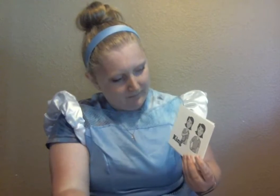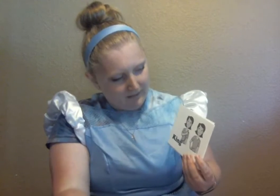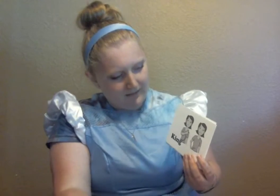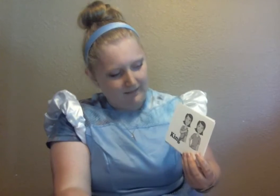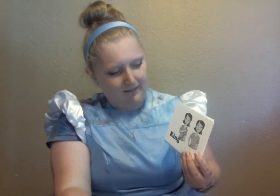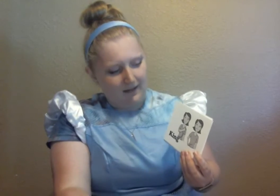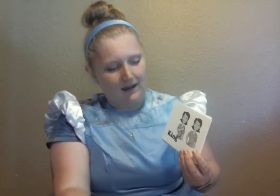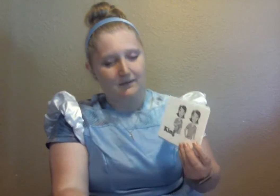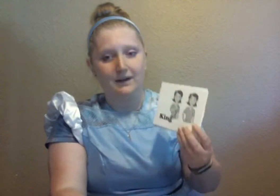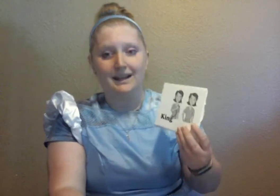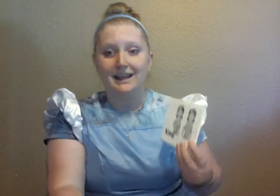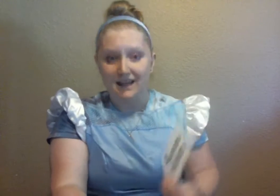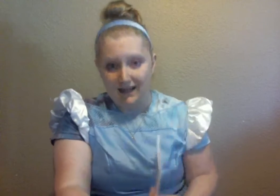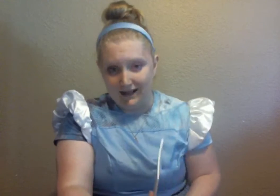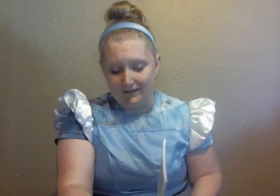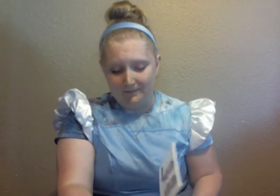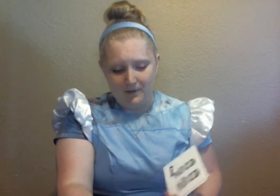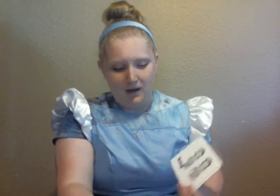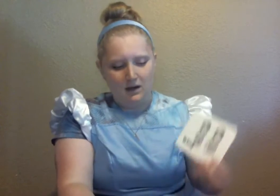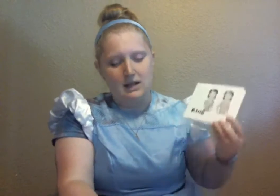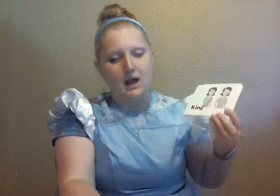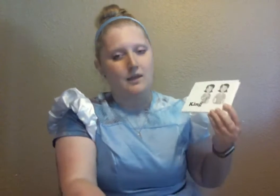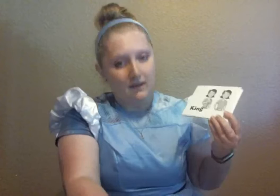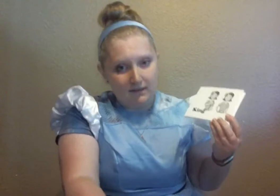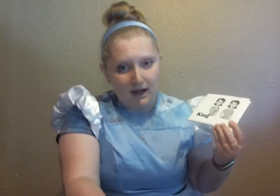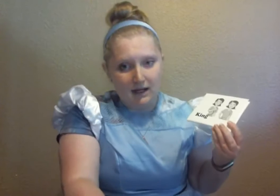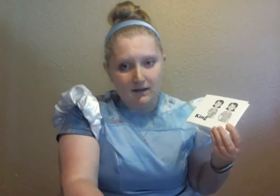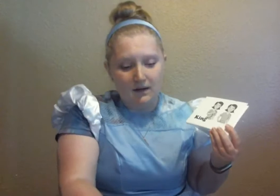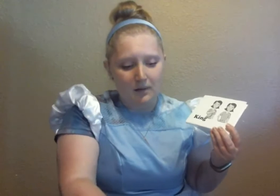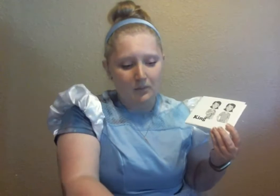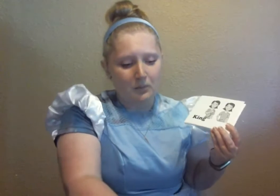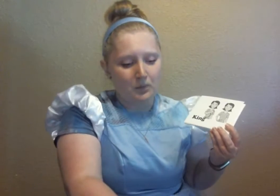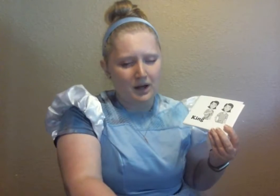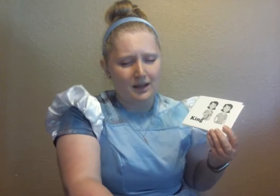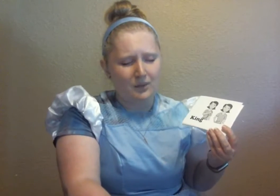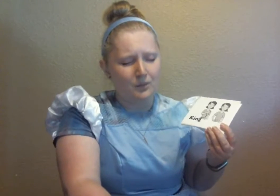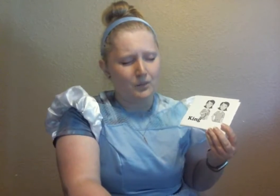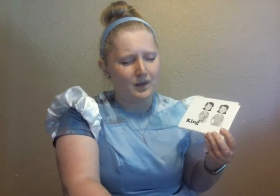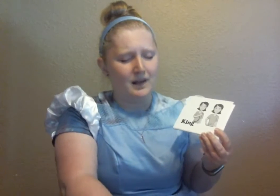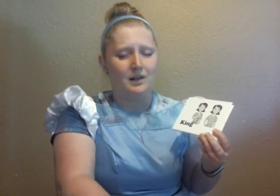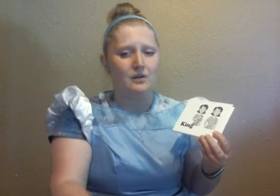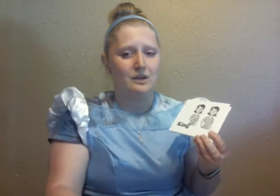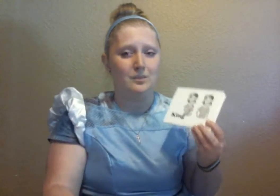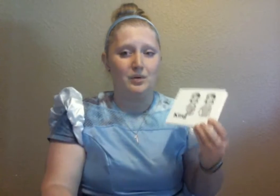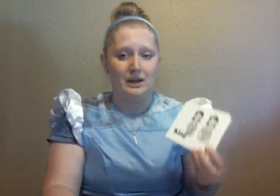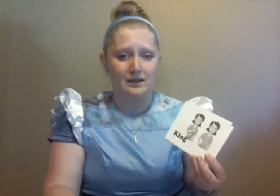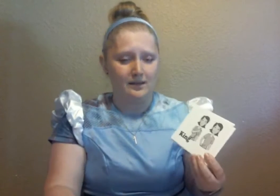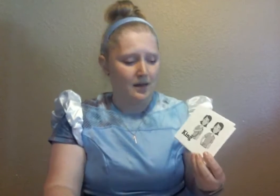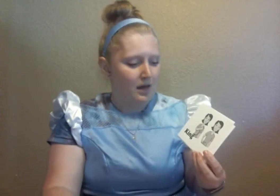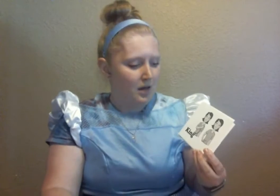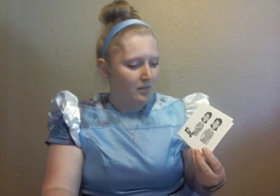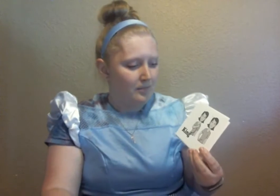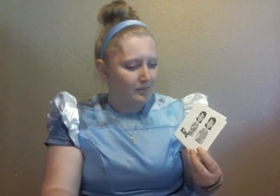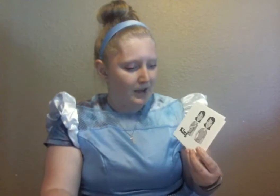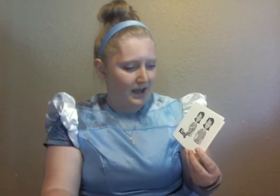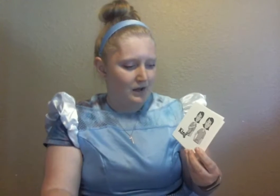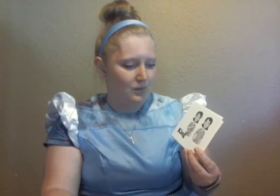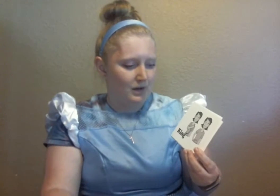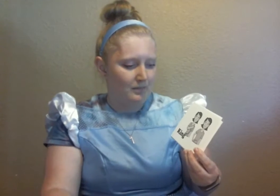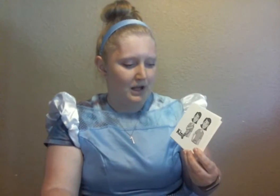is the sign for king. Now this sign is going to be really, really close to prince, but you want to make sure